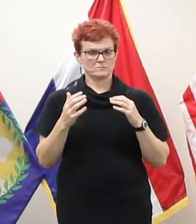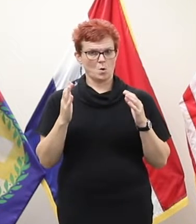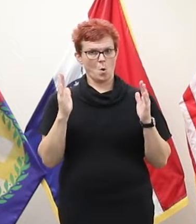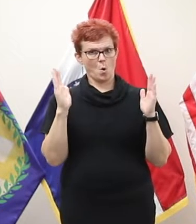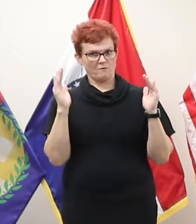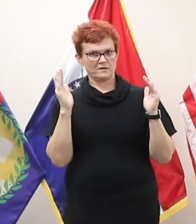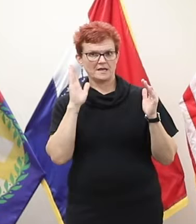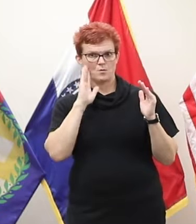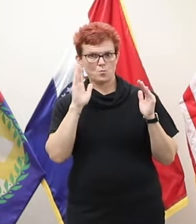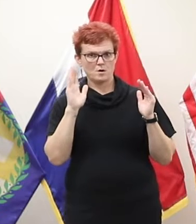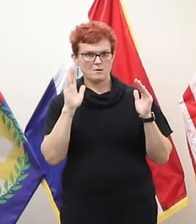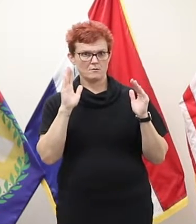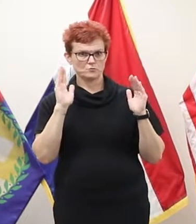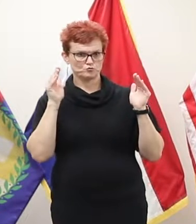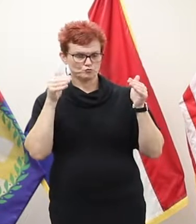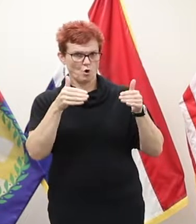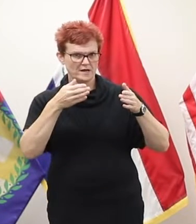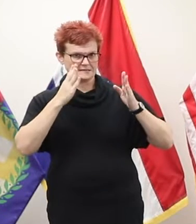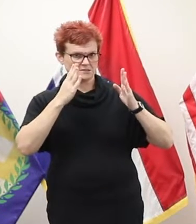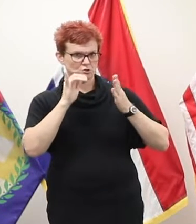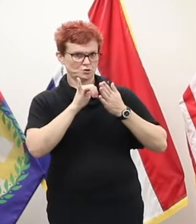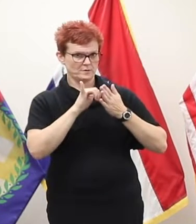crisis.